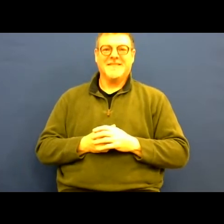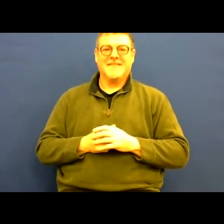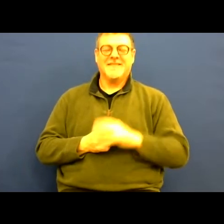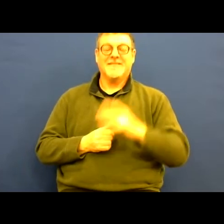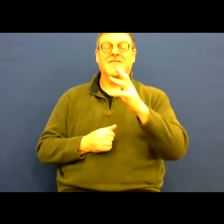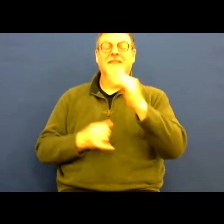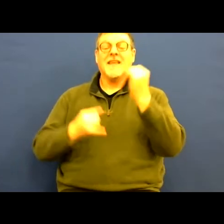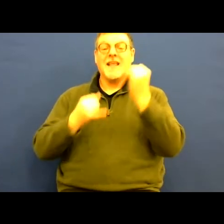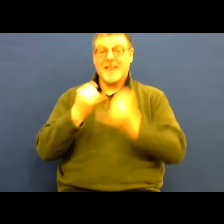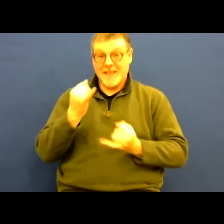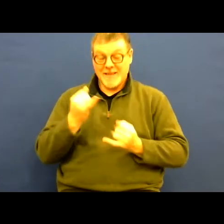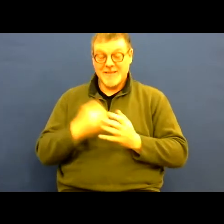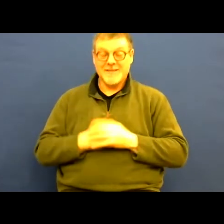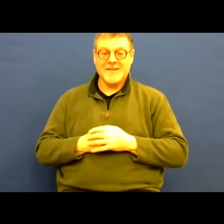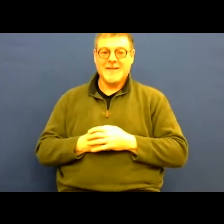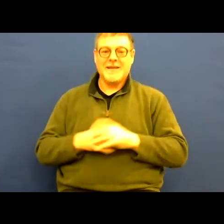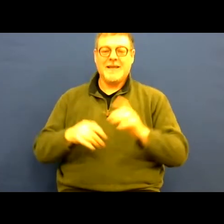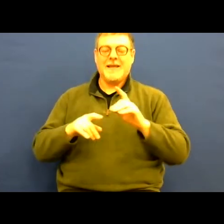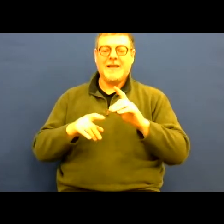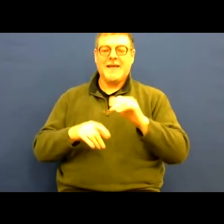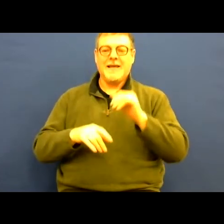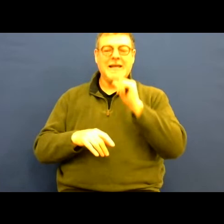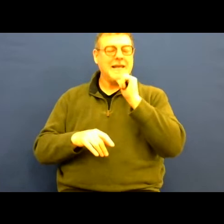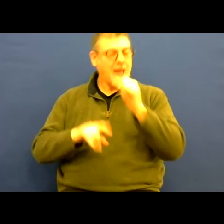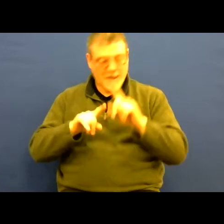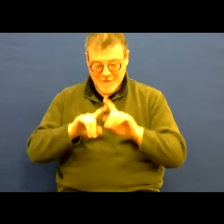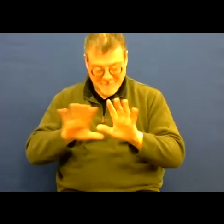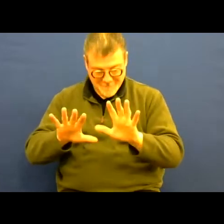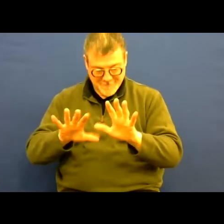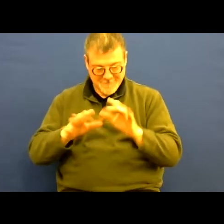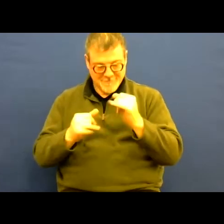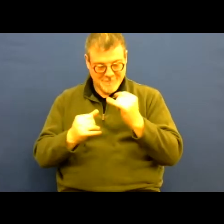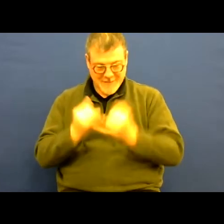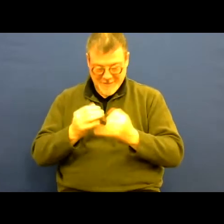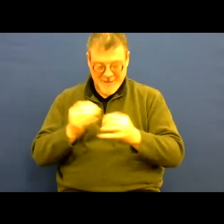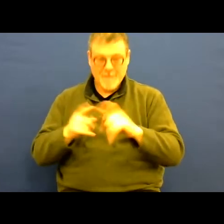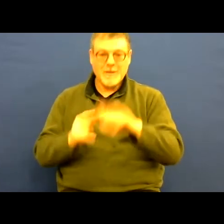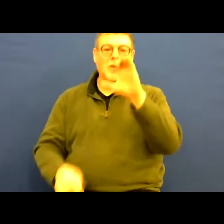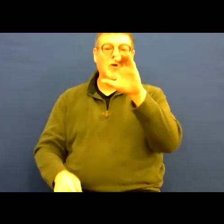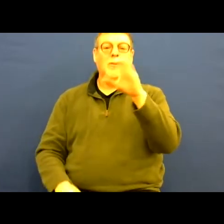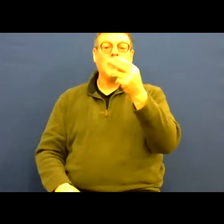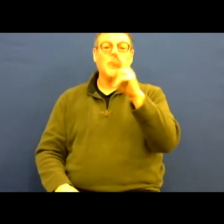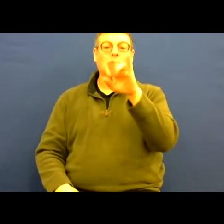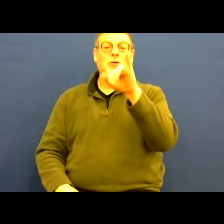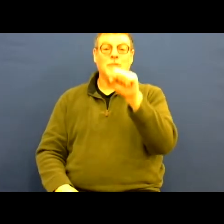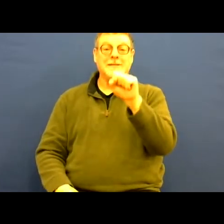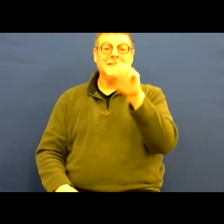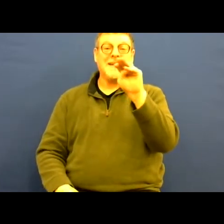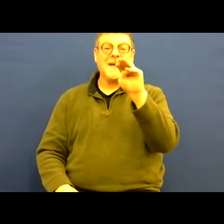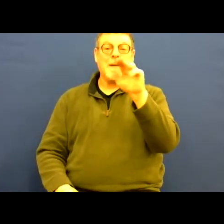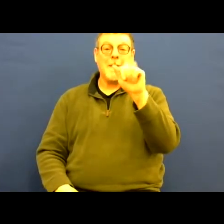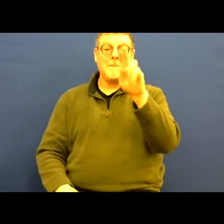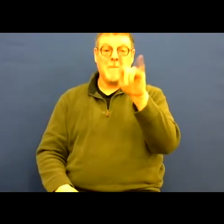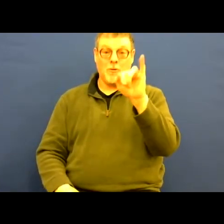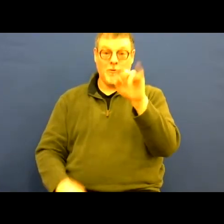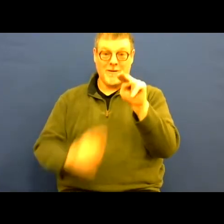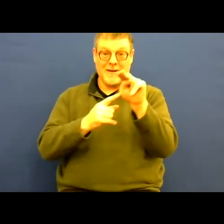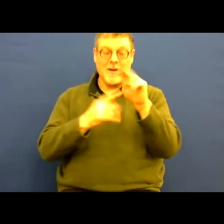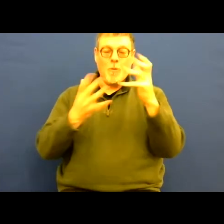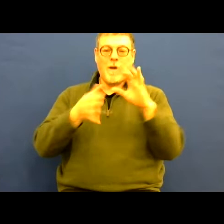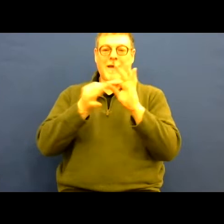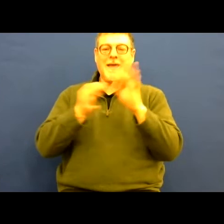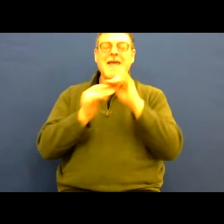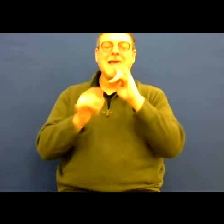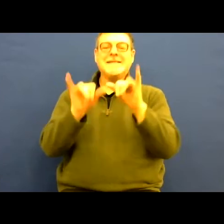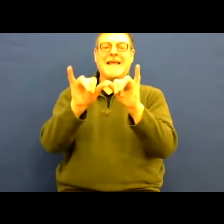And then last but not least, Chris Martin wanted me to mention that it is